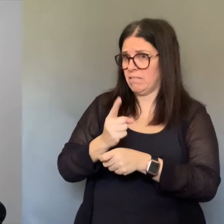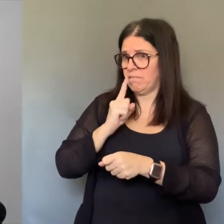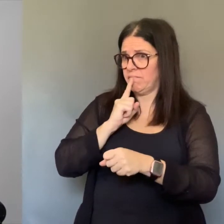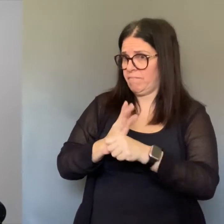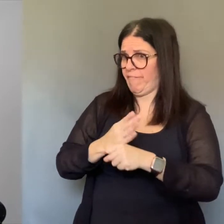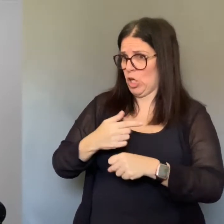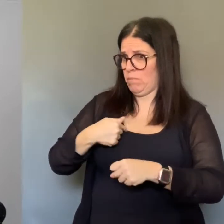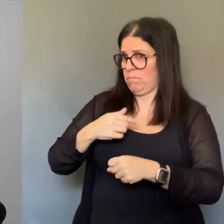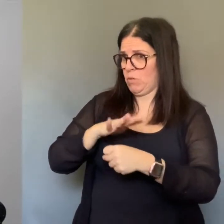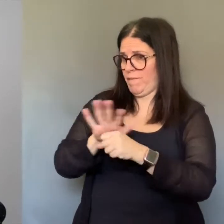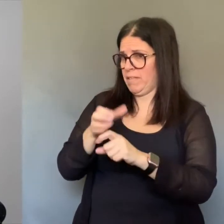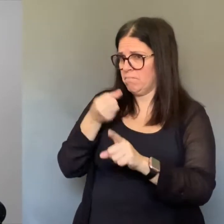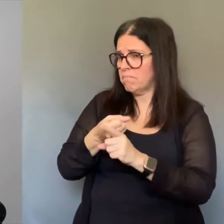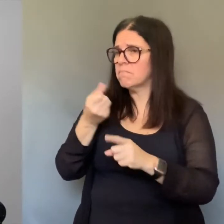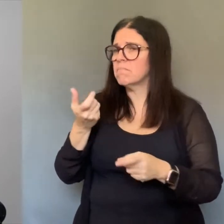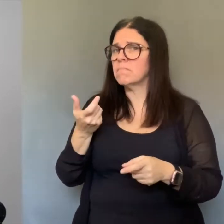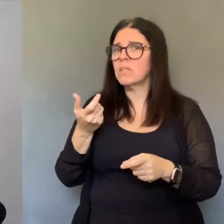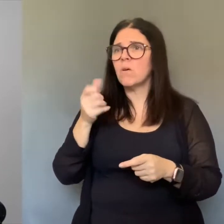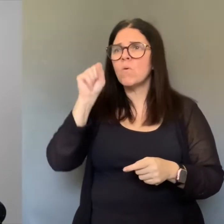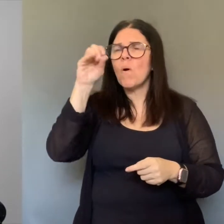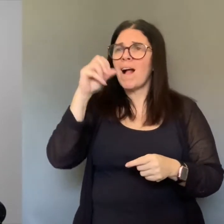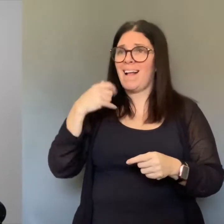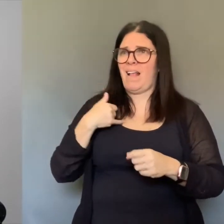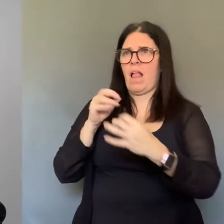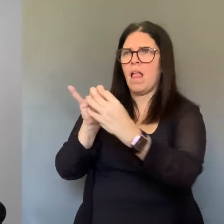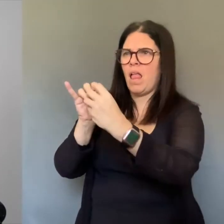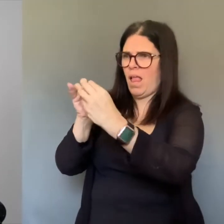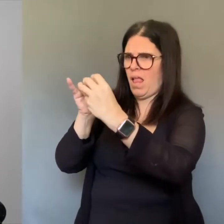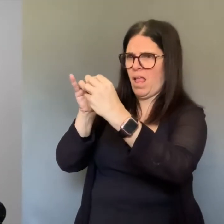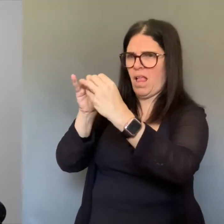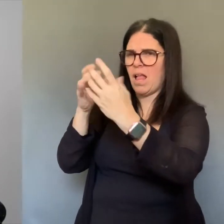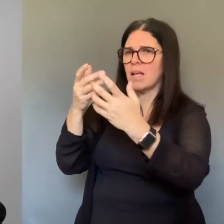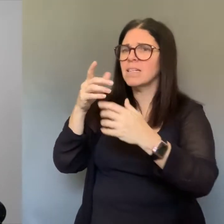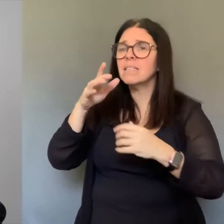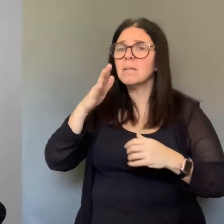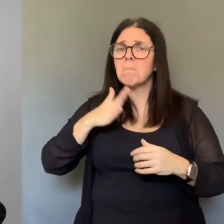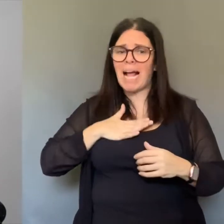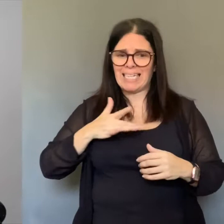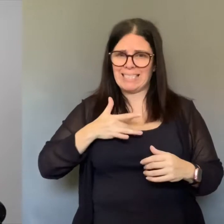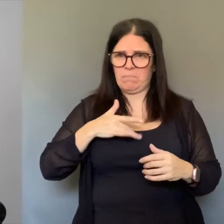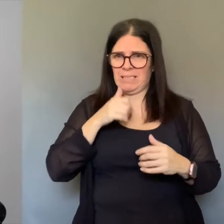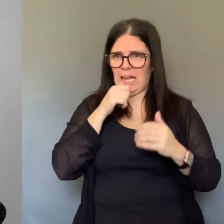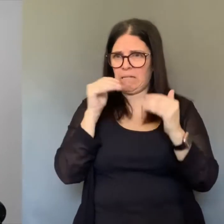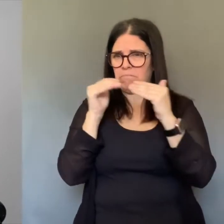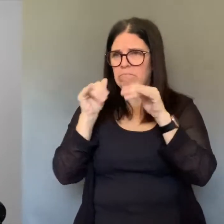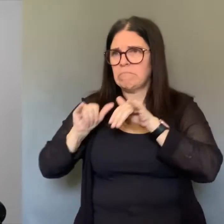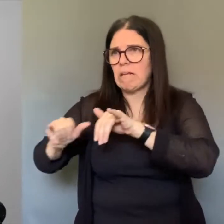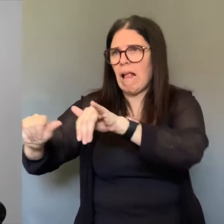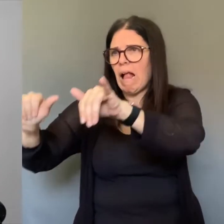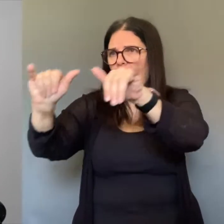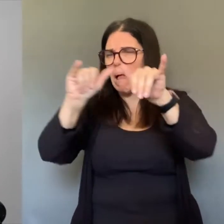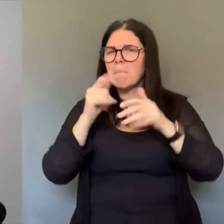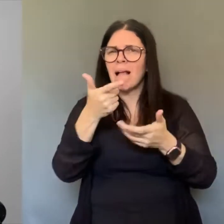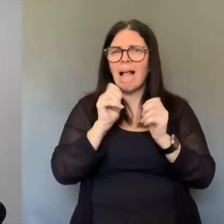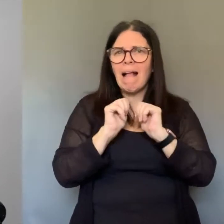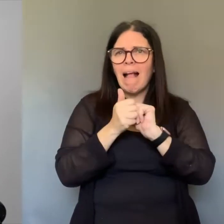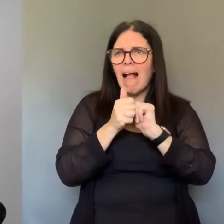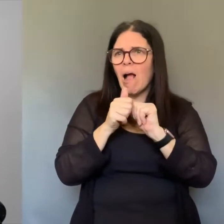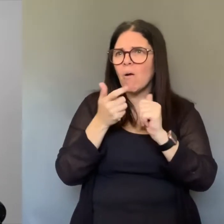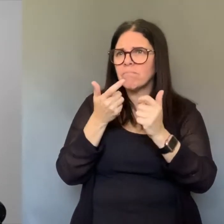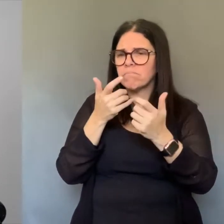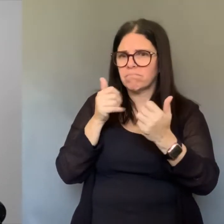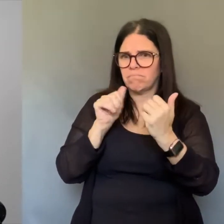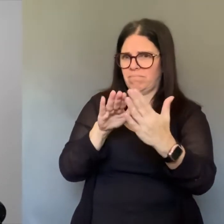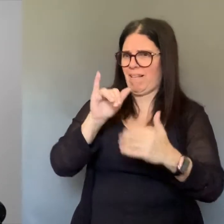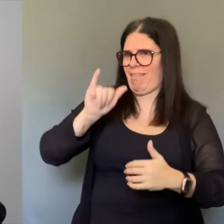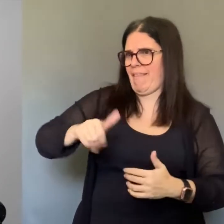they may not have, you know, gotten a test based on the questionnaire online. So, you know, how is it decided, basically, like who gets a test and who